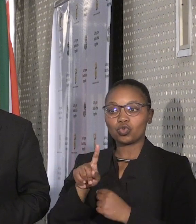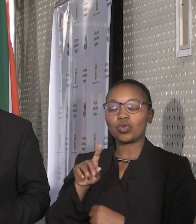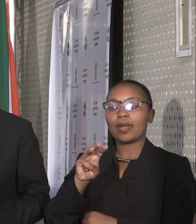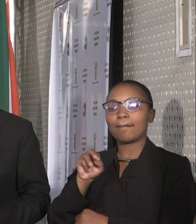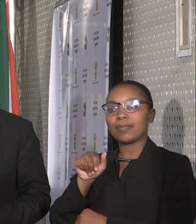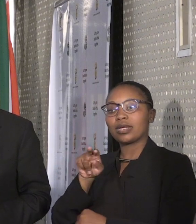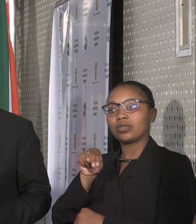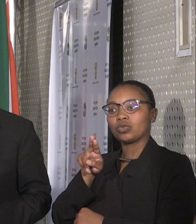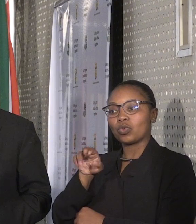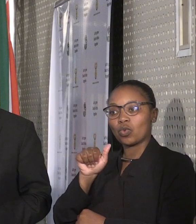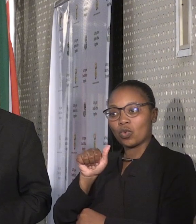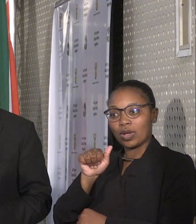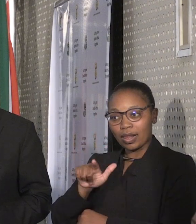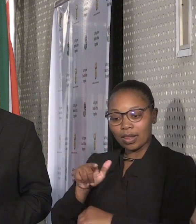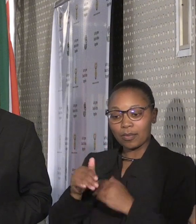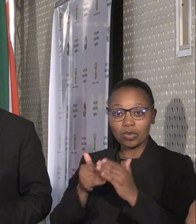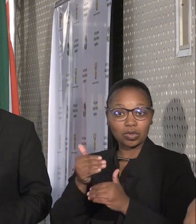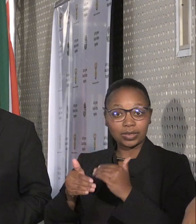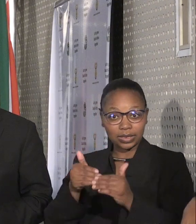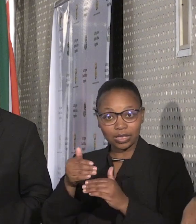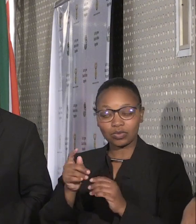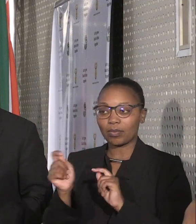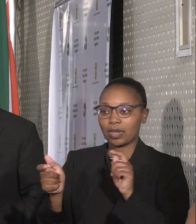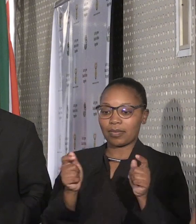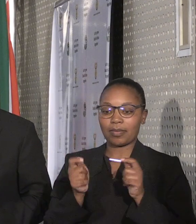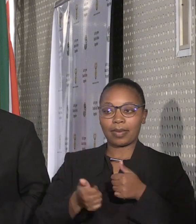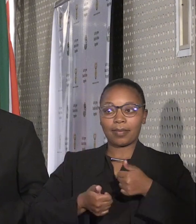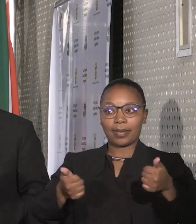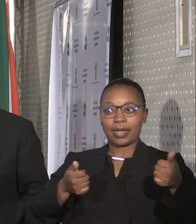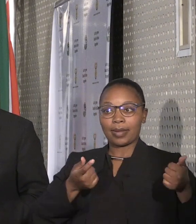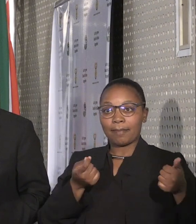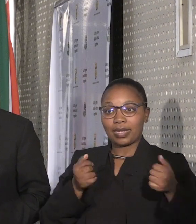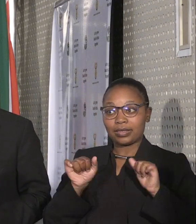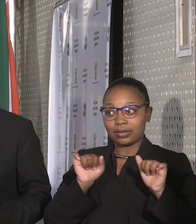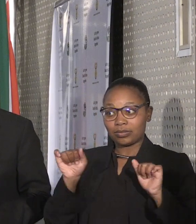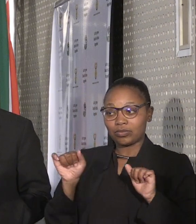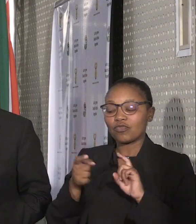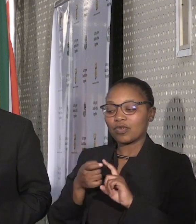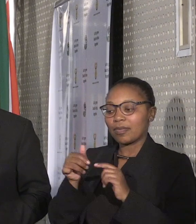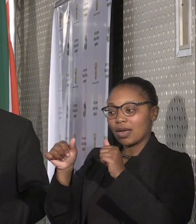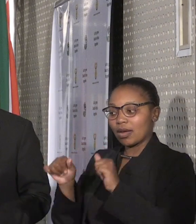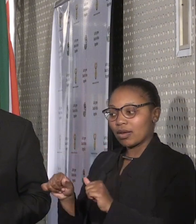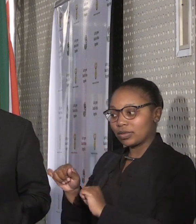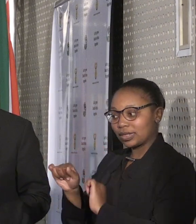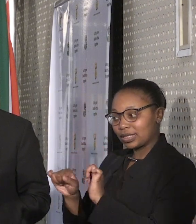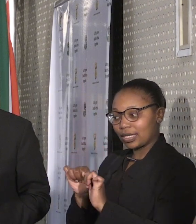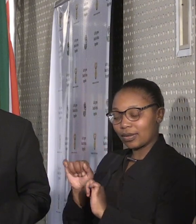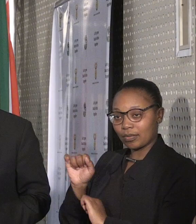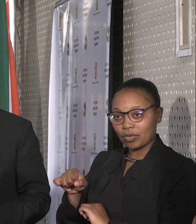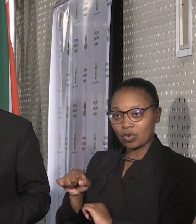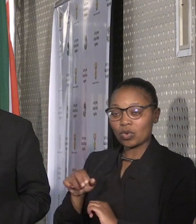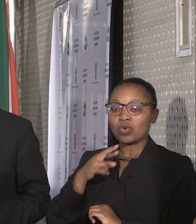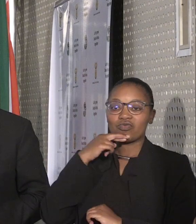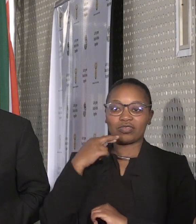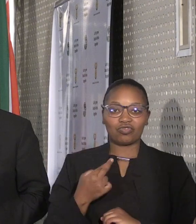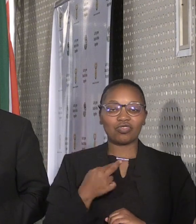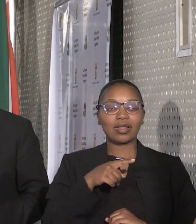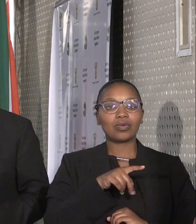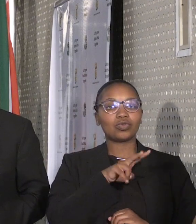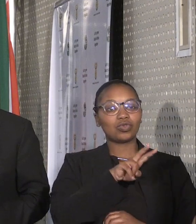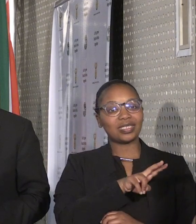the affected beneficiaries' accounts. Originally, this affected approximately 600,000